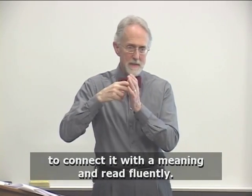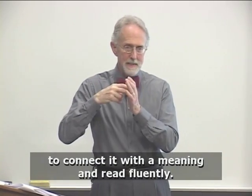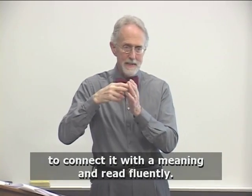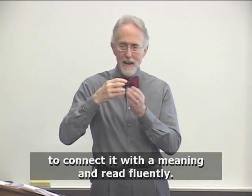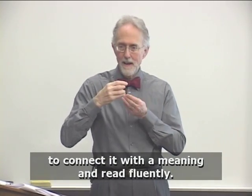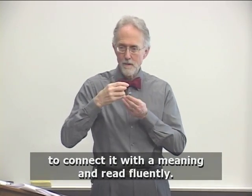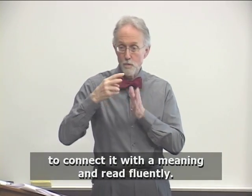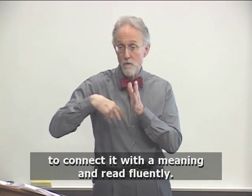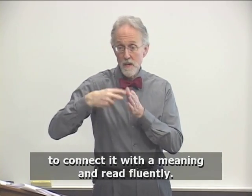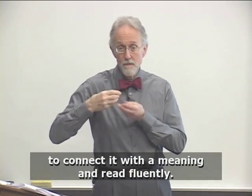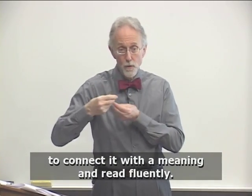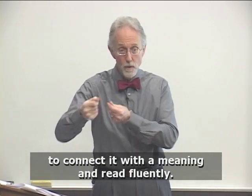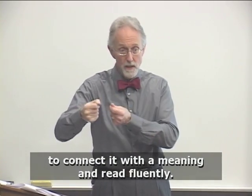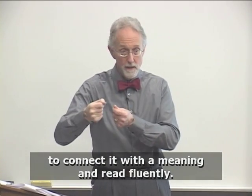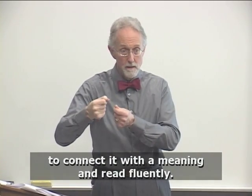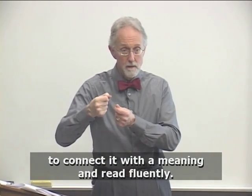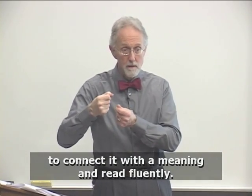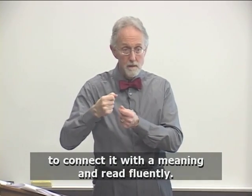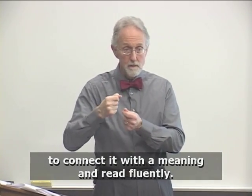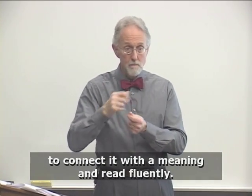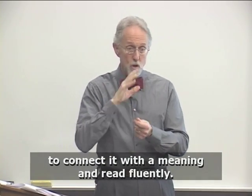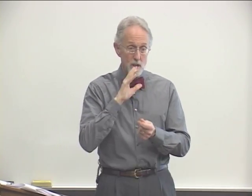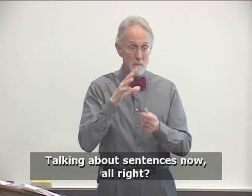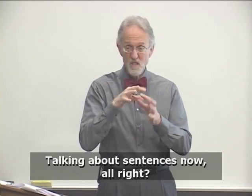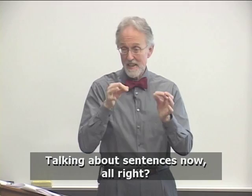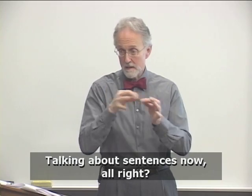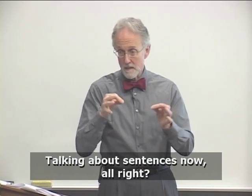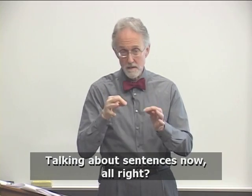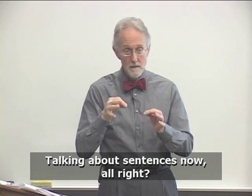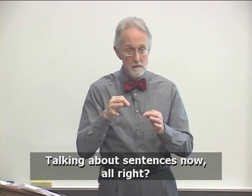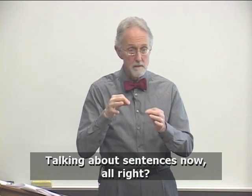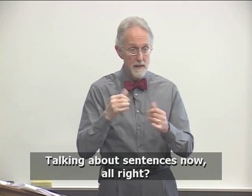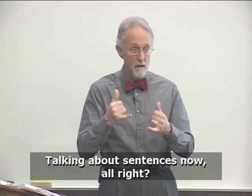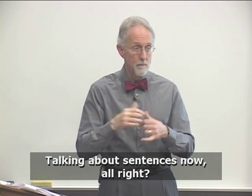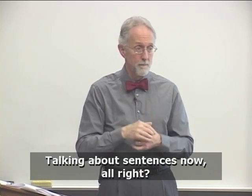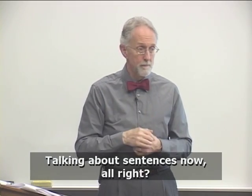meaning and read fluently. I'm talking about sentences now.